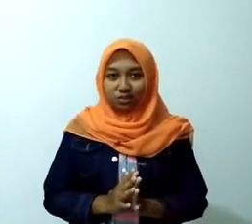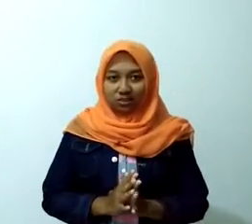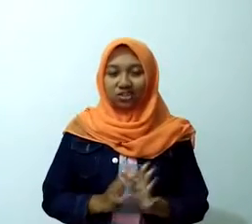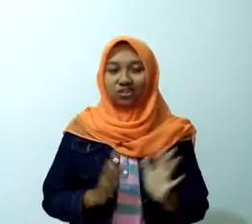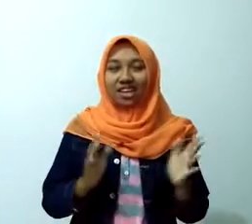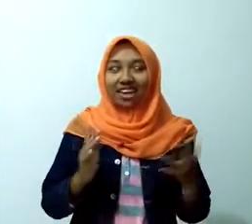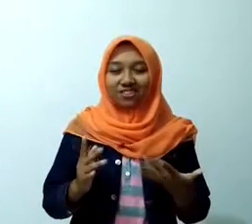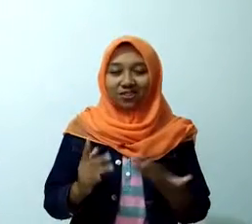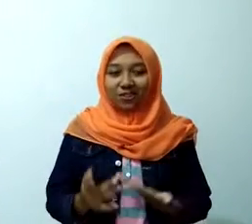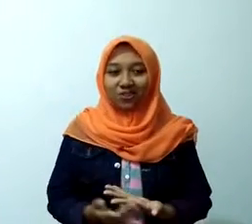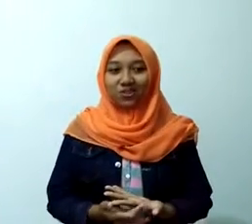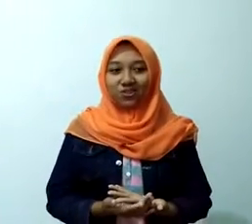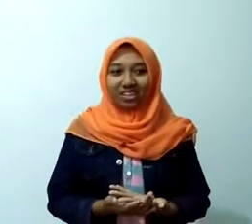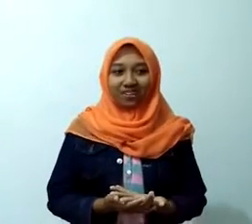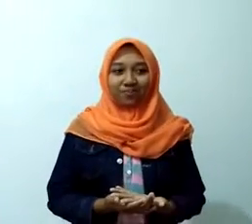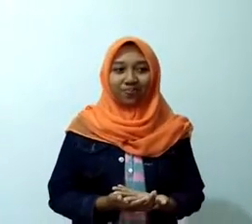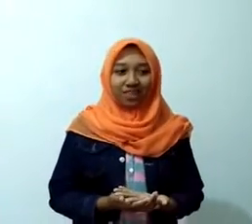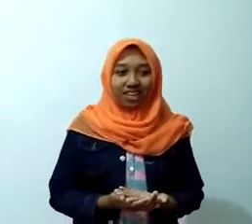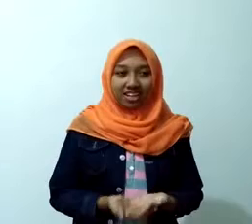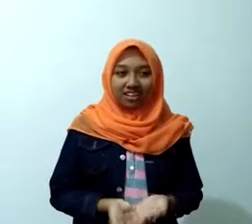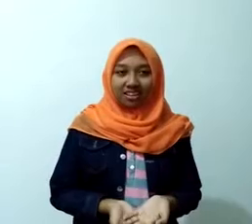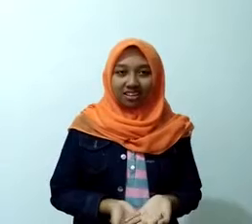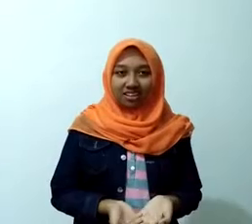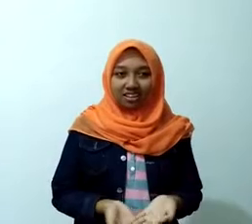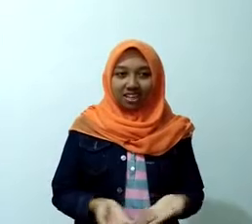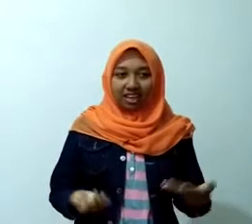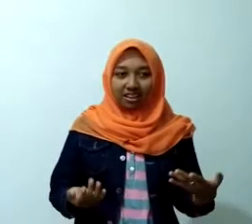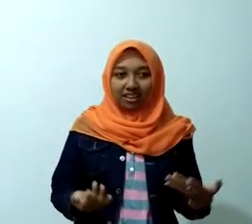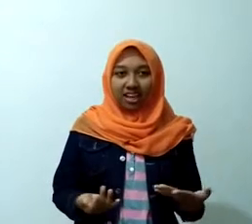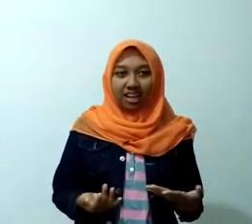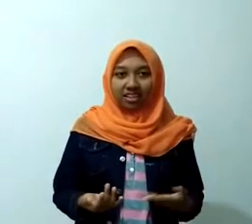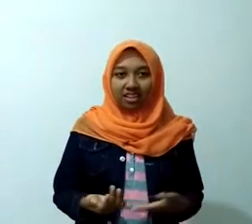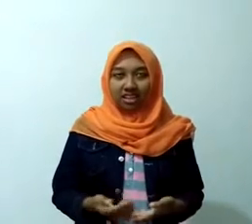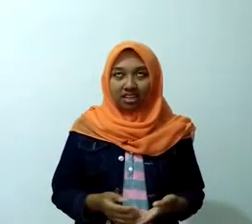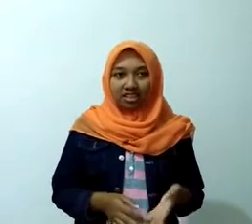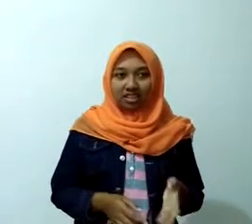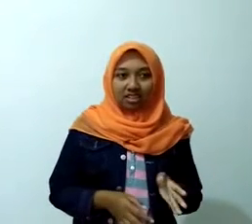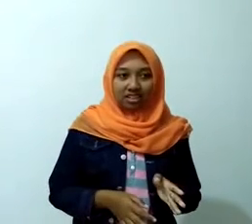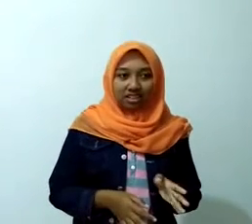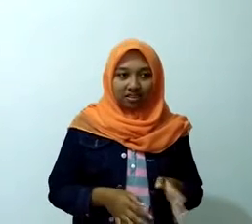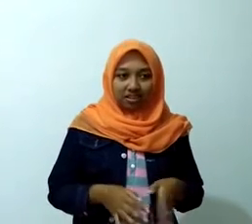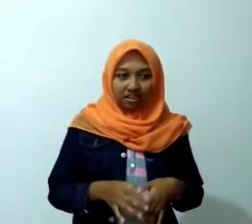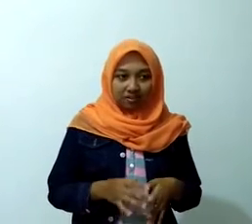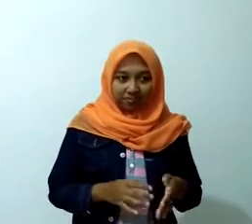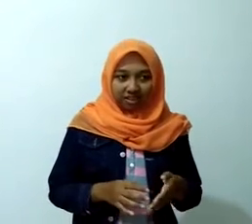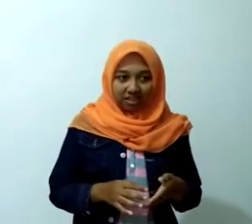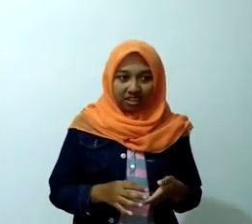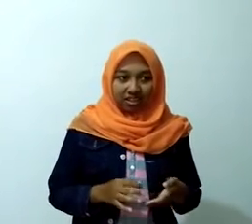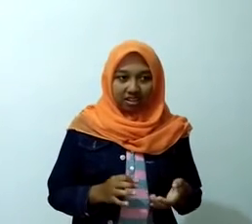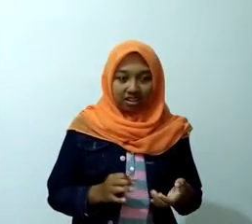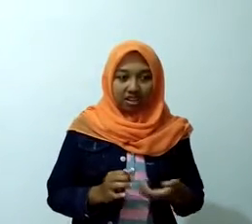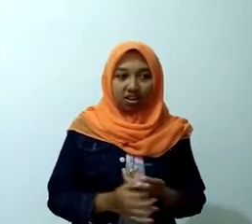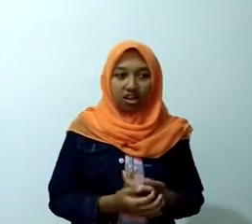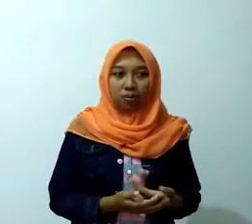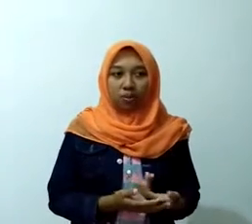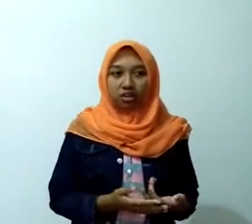junior high school to during? And then the